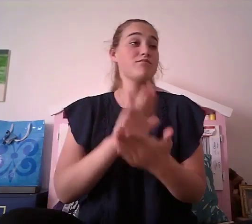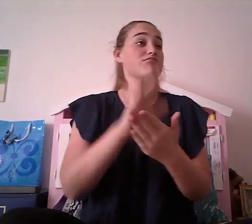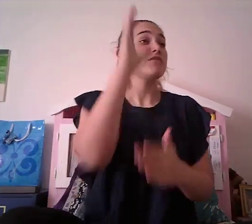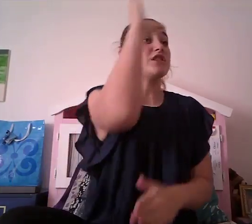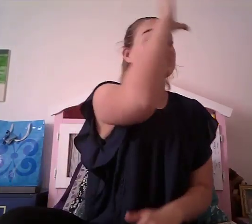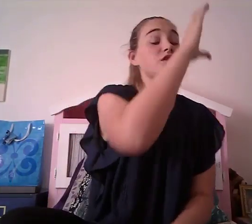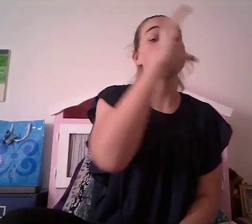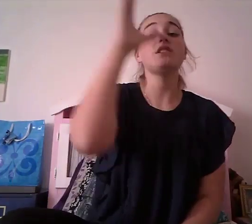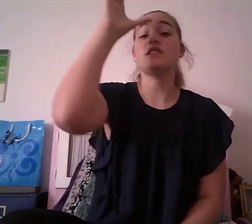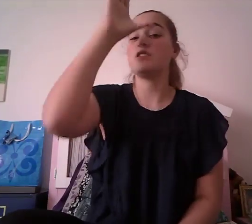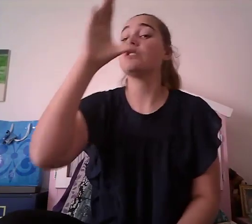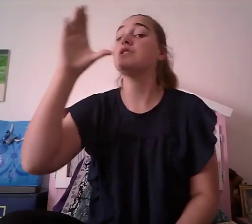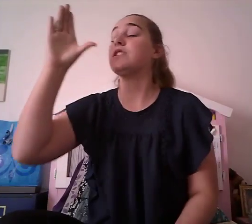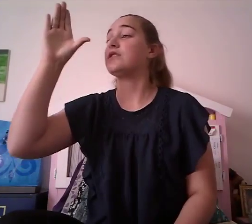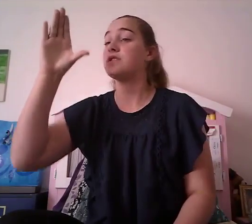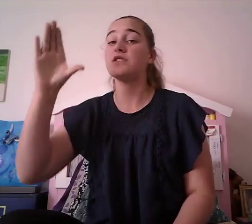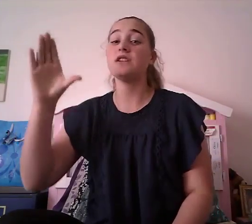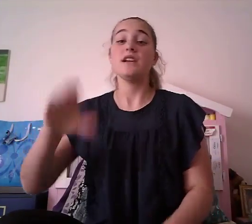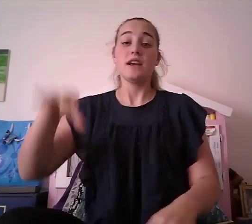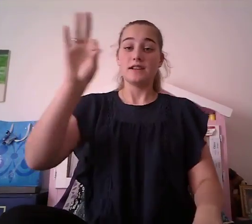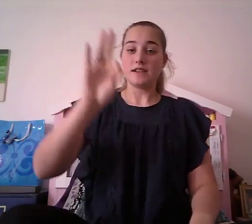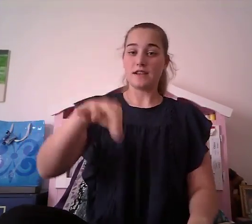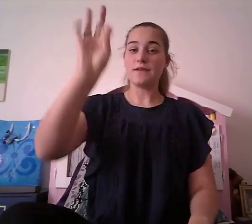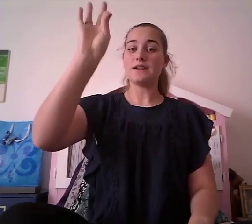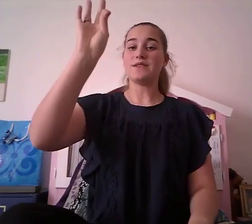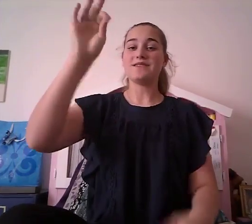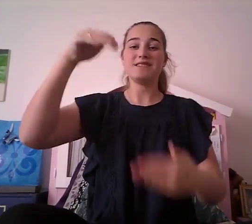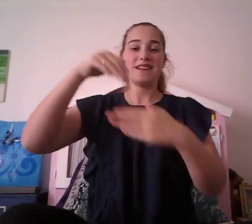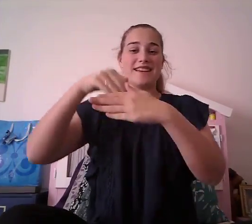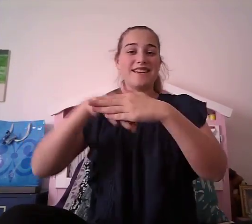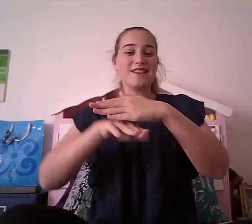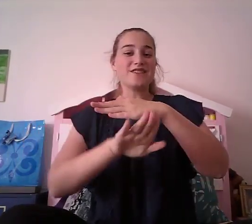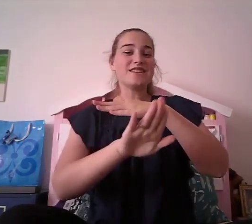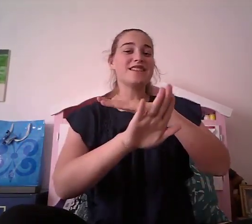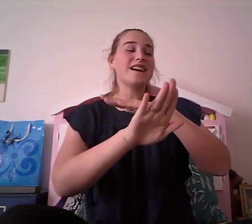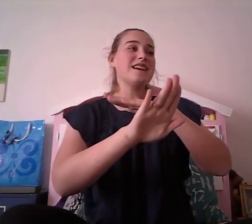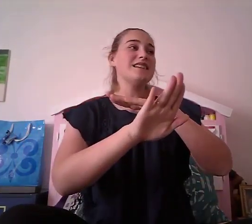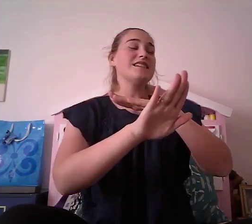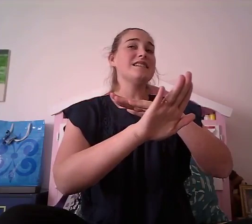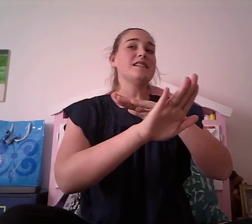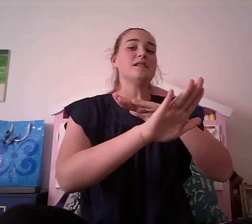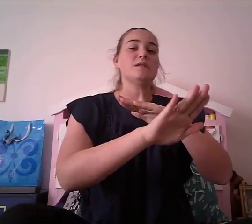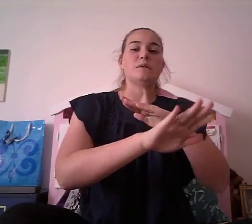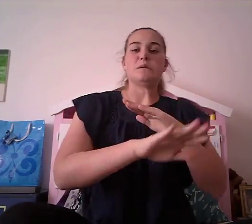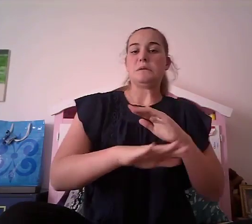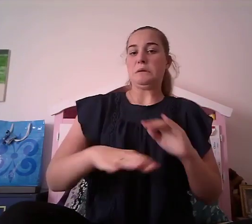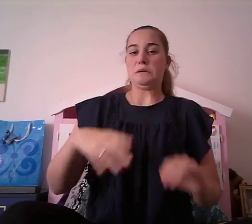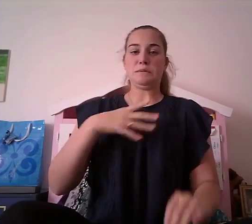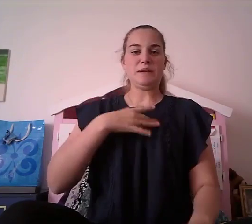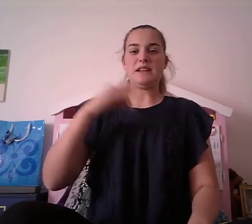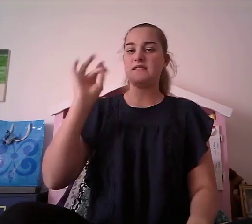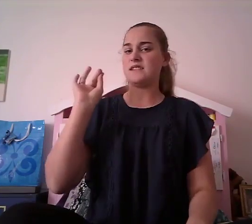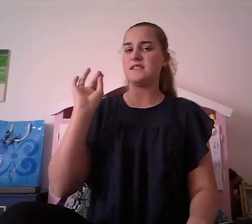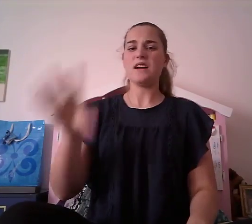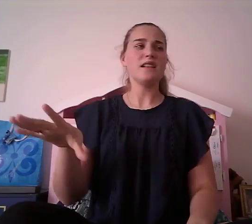He's searching and searching and searching until he finds one. He goes inside. But he does not